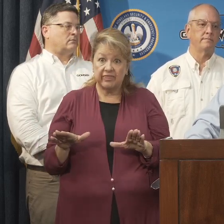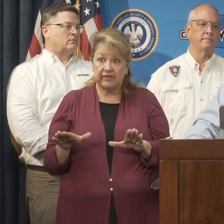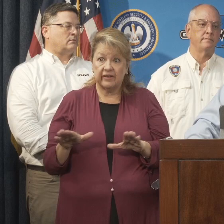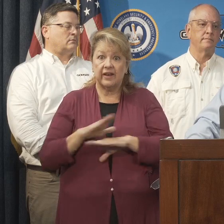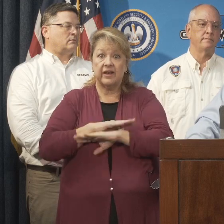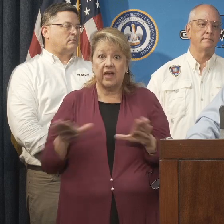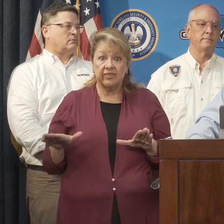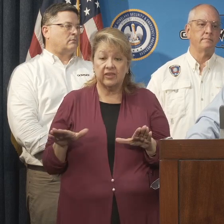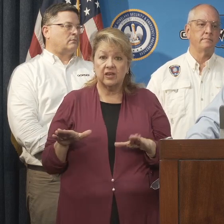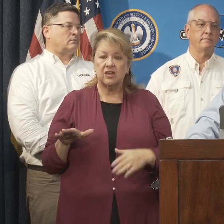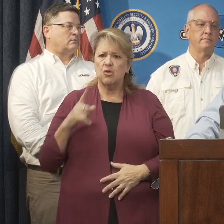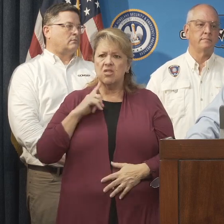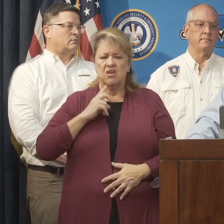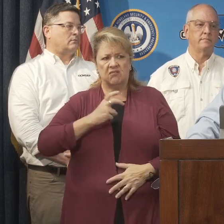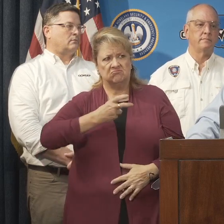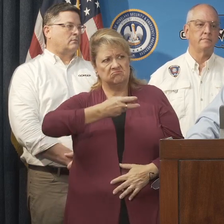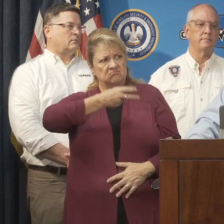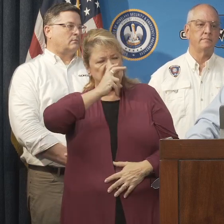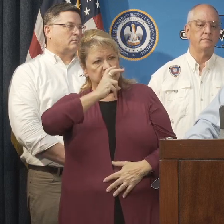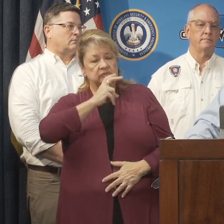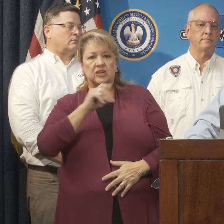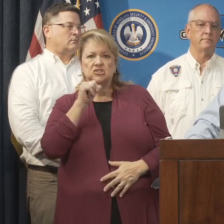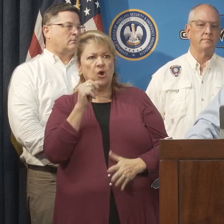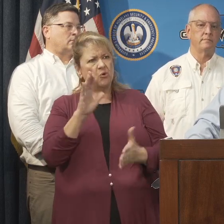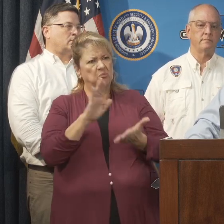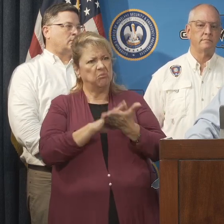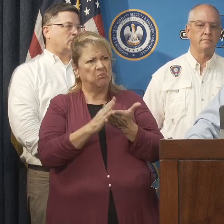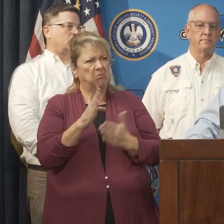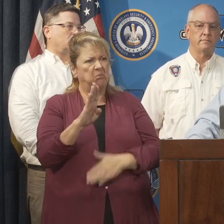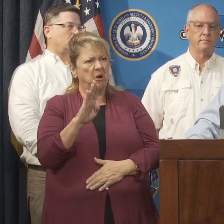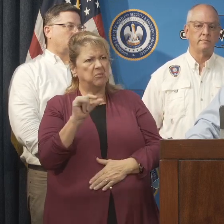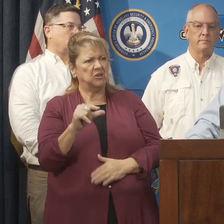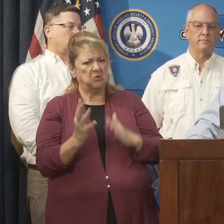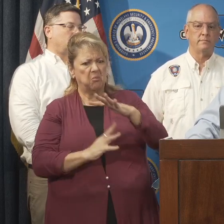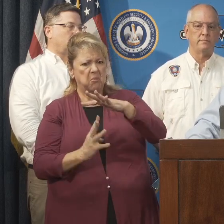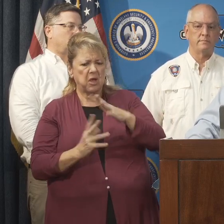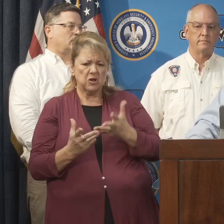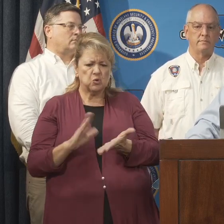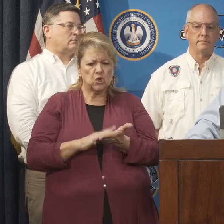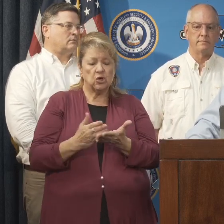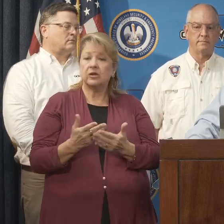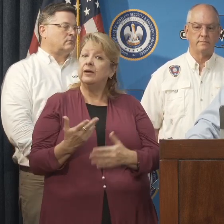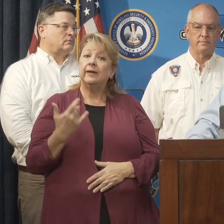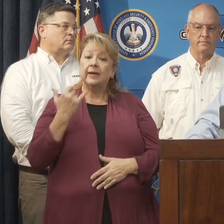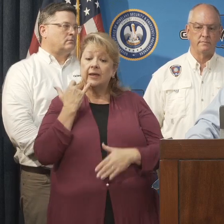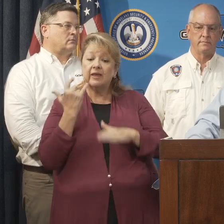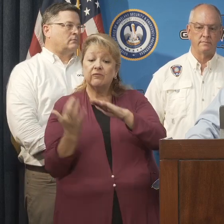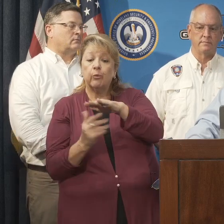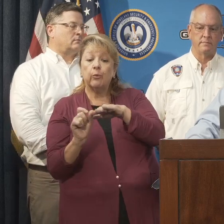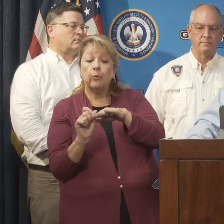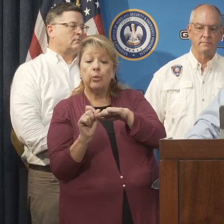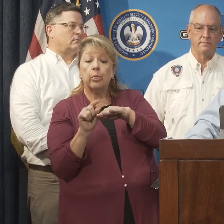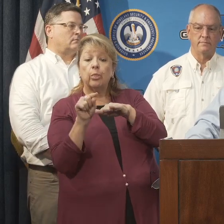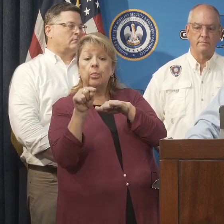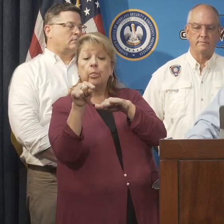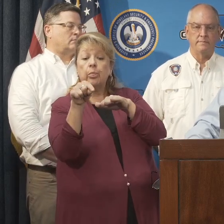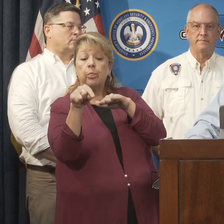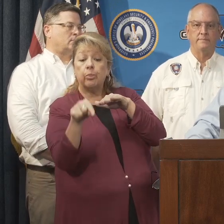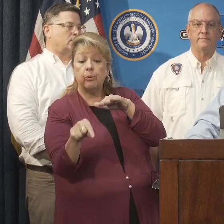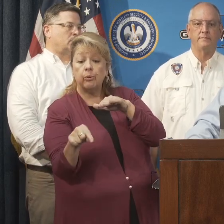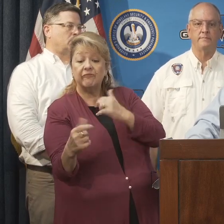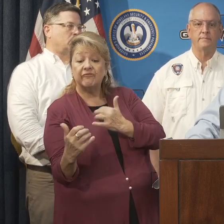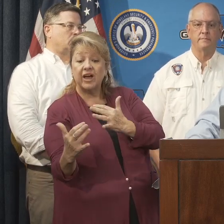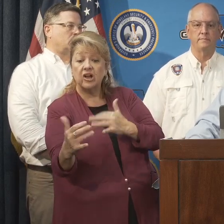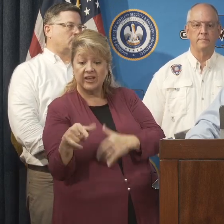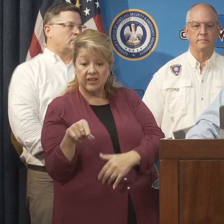said, well, you're being very harsh not telling people to barbecue. Look, we can't take a chance of those coals or something igniting something. Because remember, if that